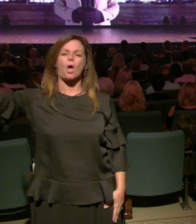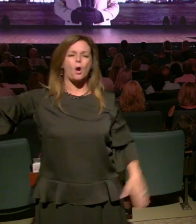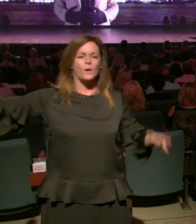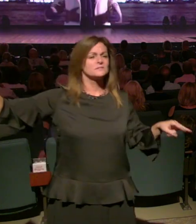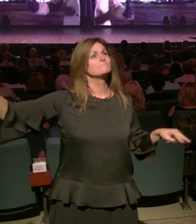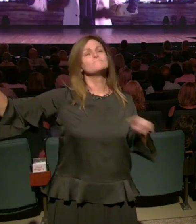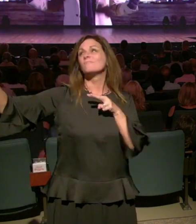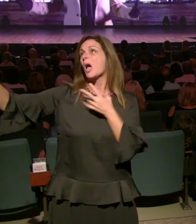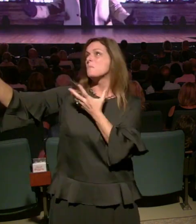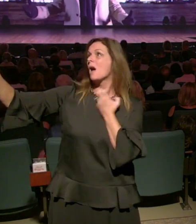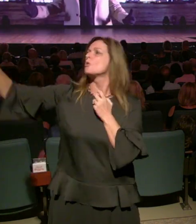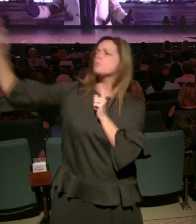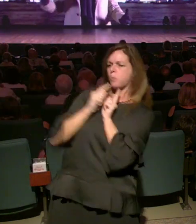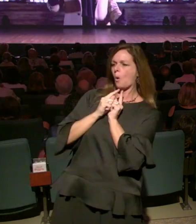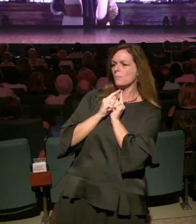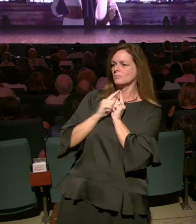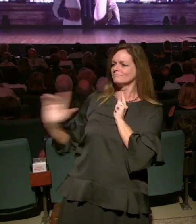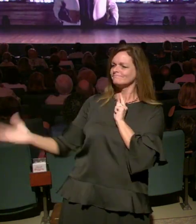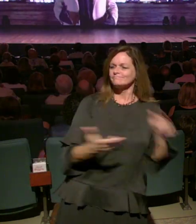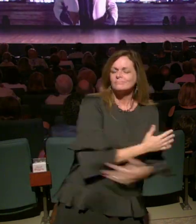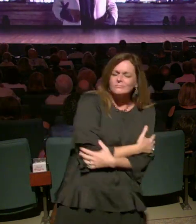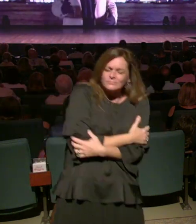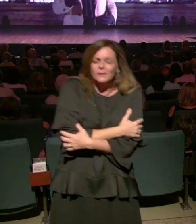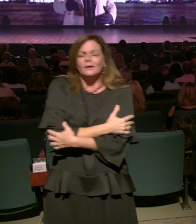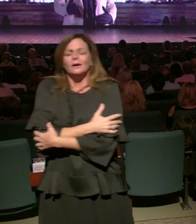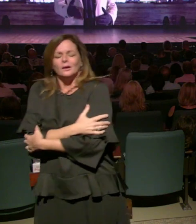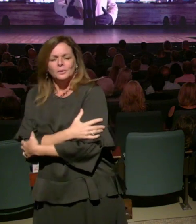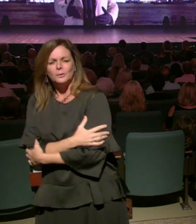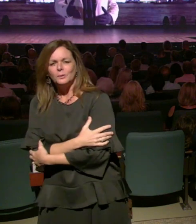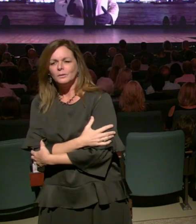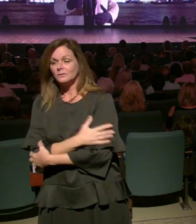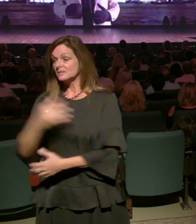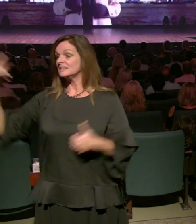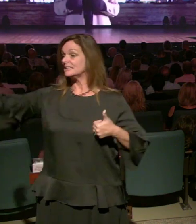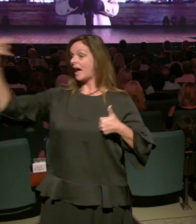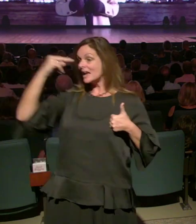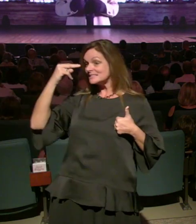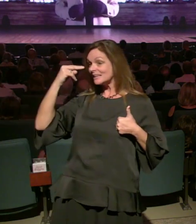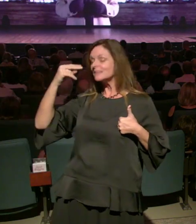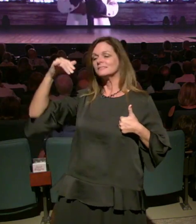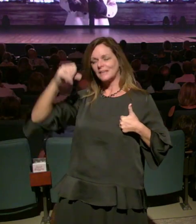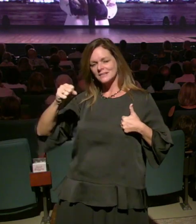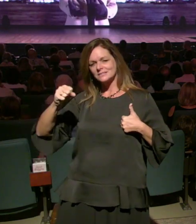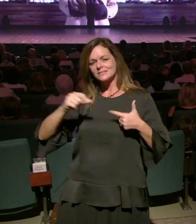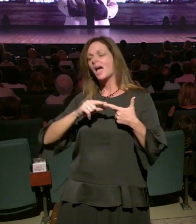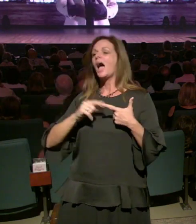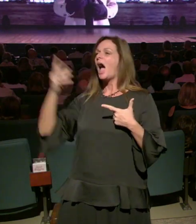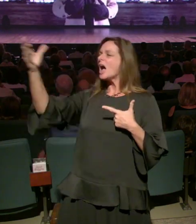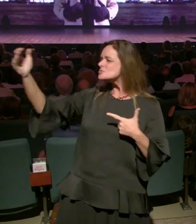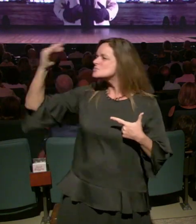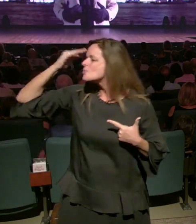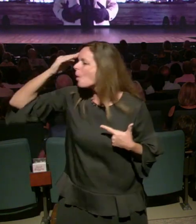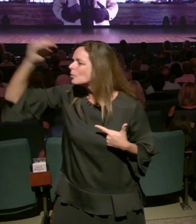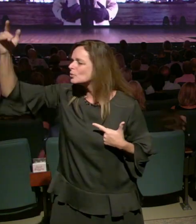with arms open wide. But this gift doesn't just say, I see you. It declares, I see you and I want you to